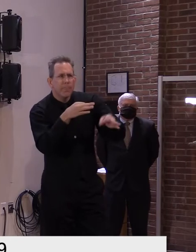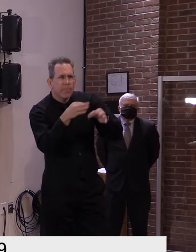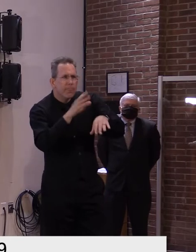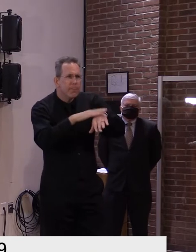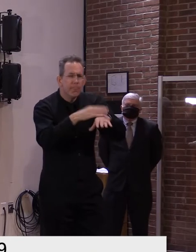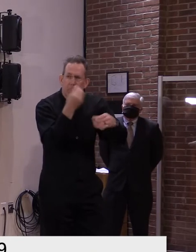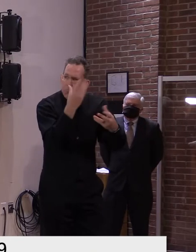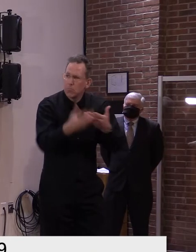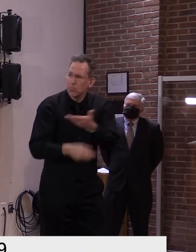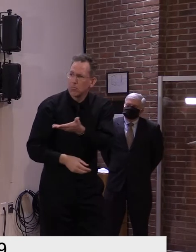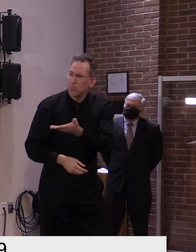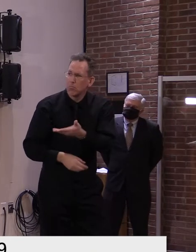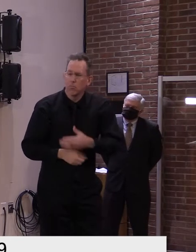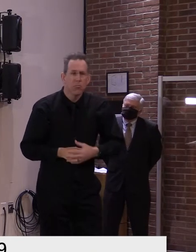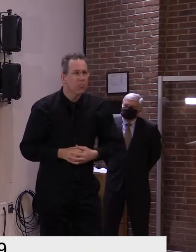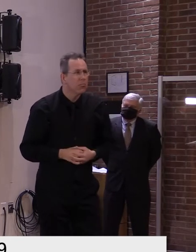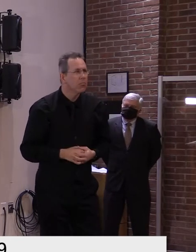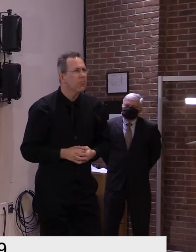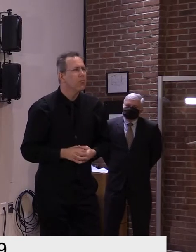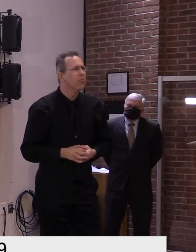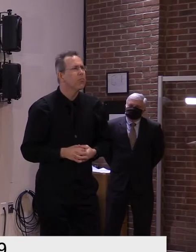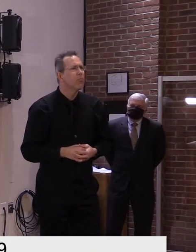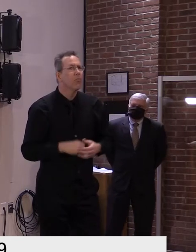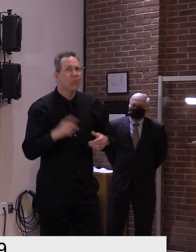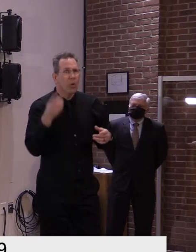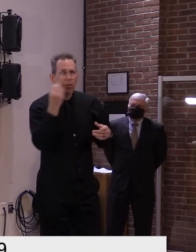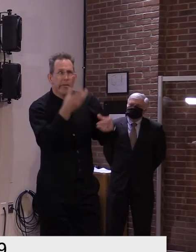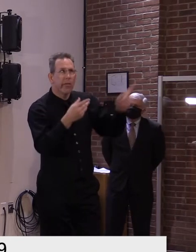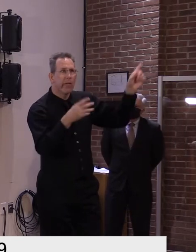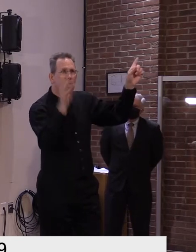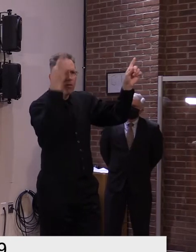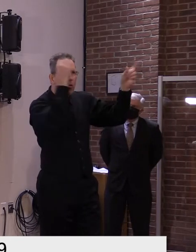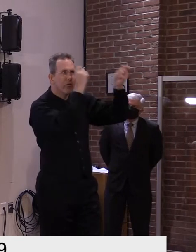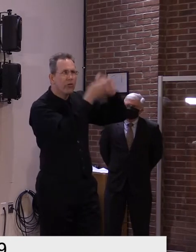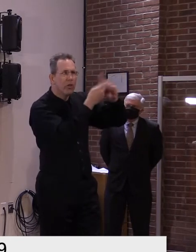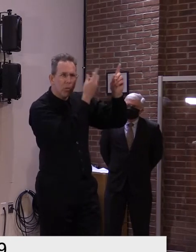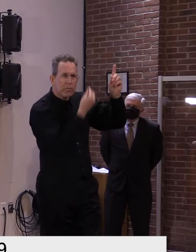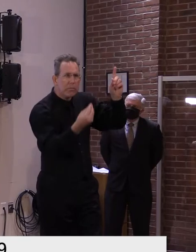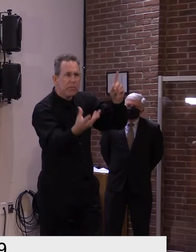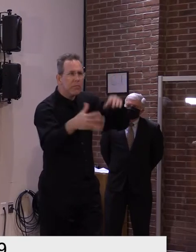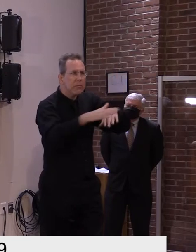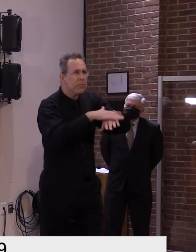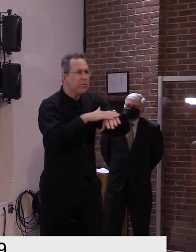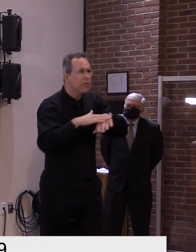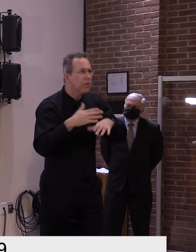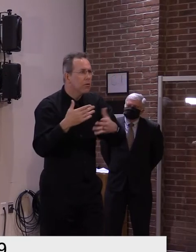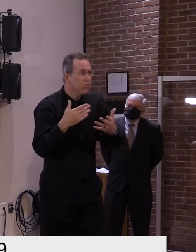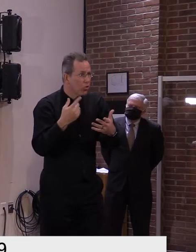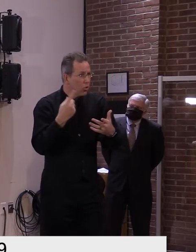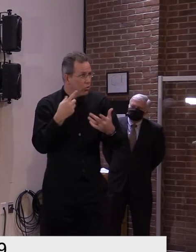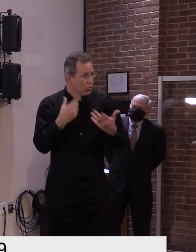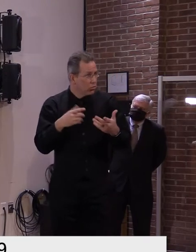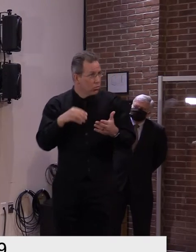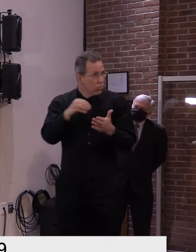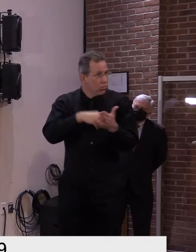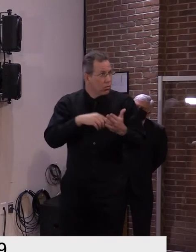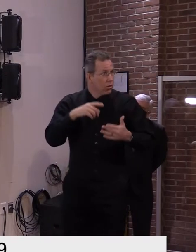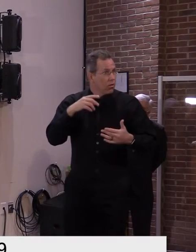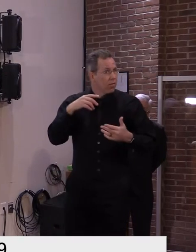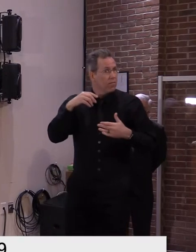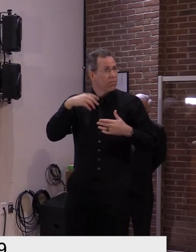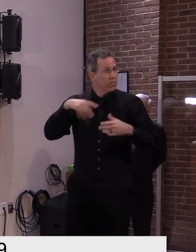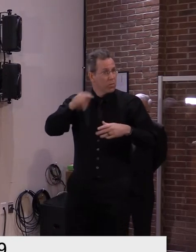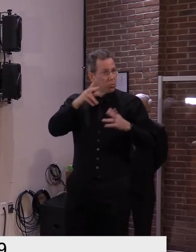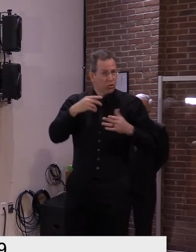this point? Just file and there'll be some guidance later on. Is Secretary or Commissioner Beaulieu or maybe Secretary